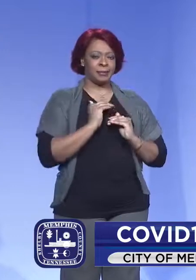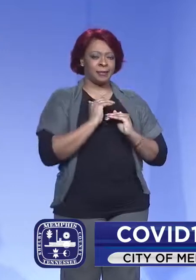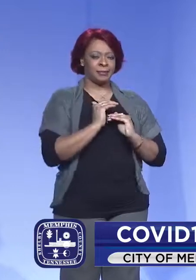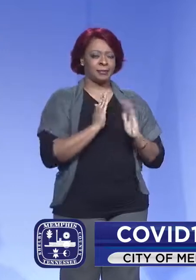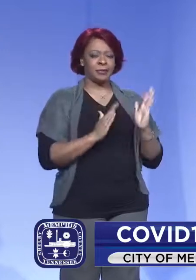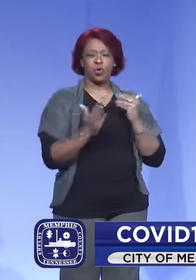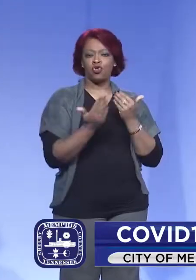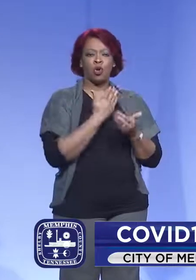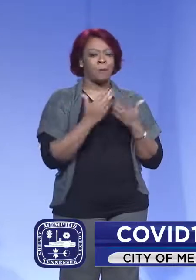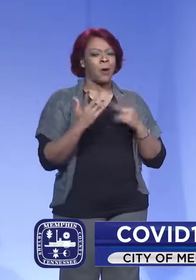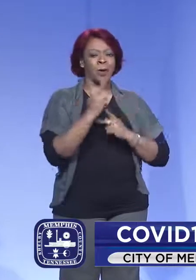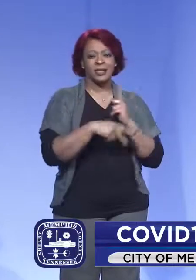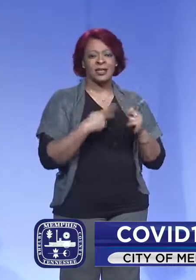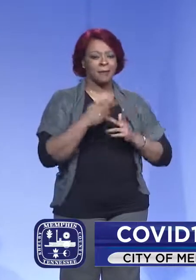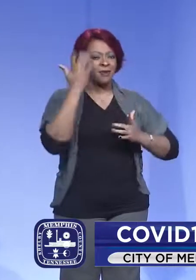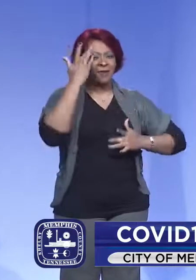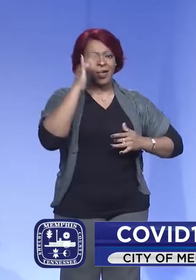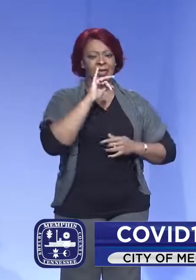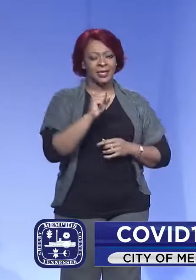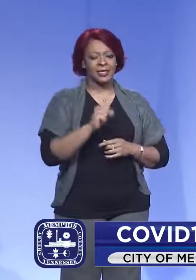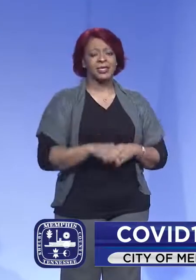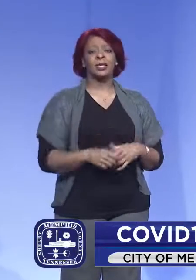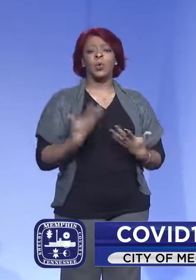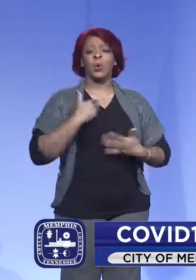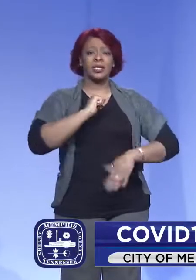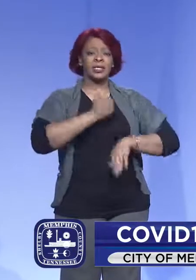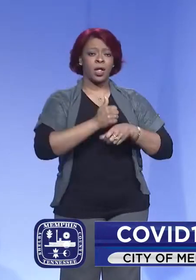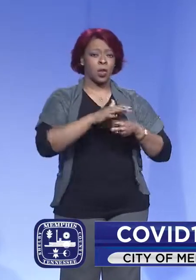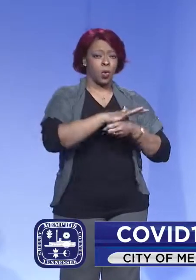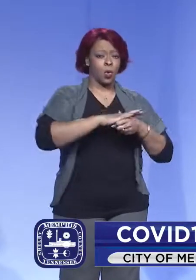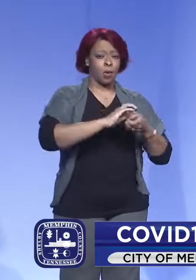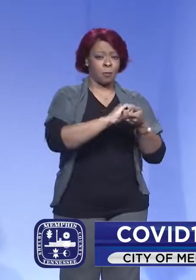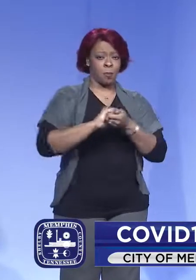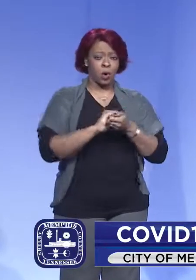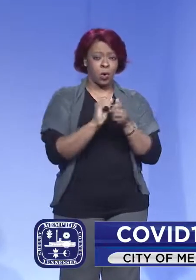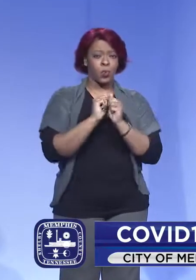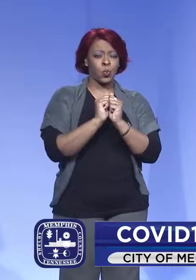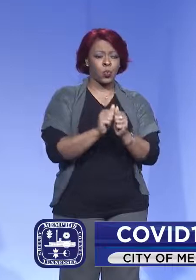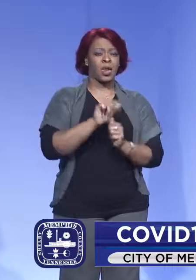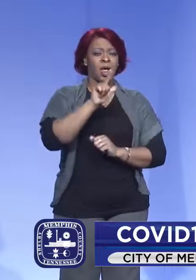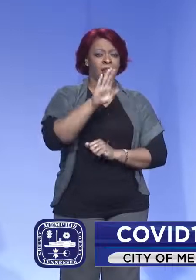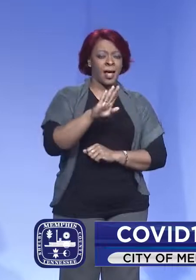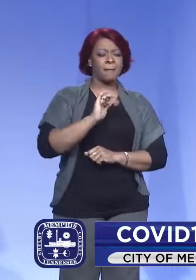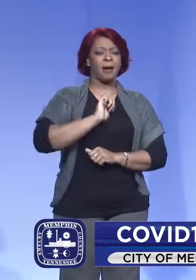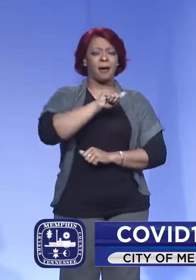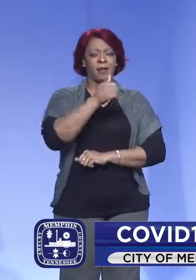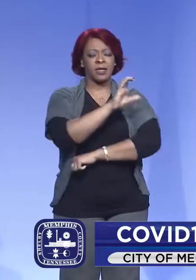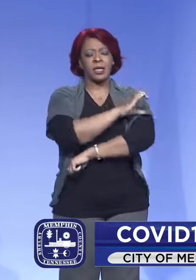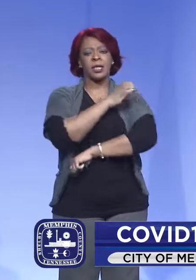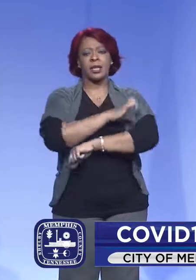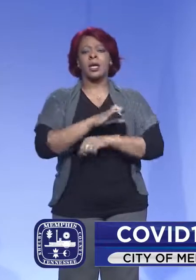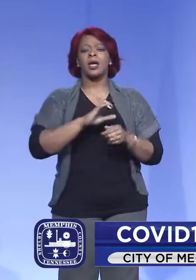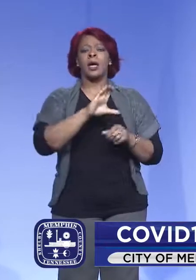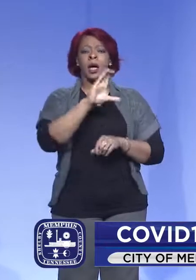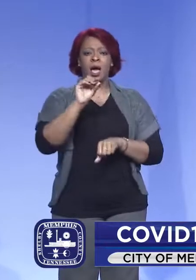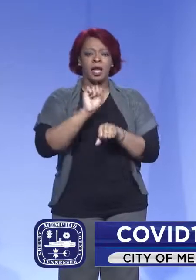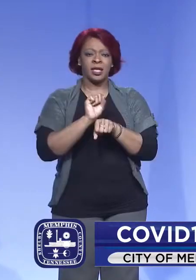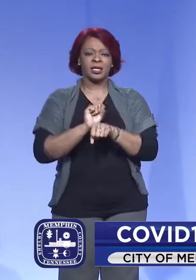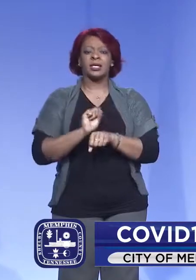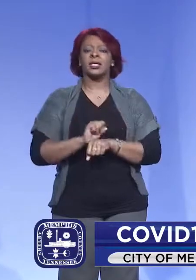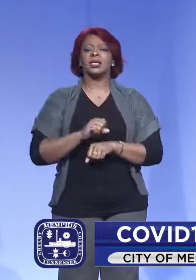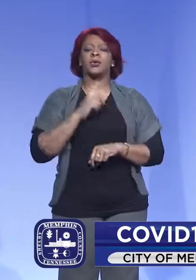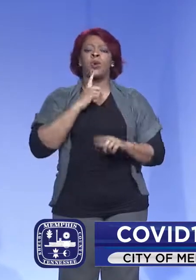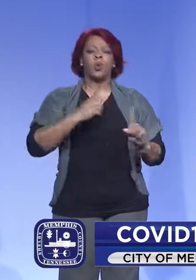strain it is. But what we put in place locally in partnership with the labs and our other clinical colleagues was a